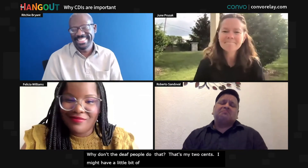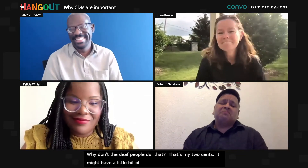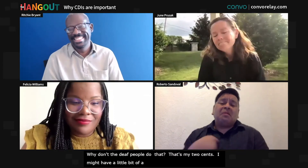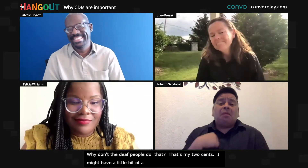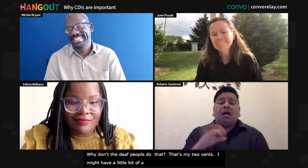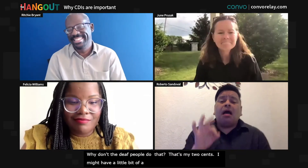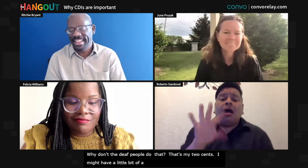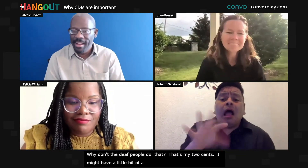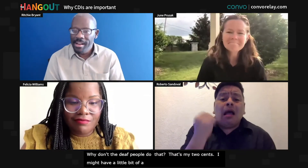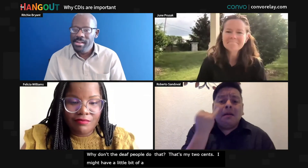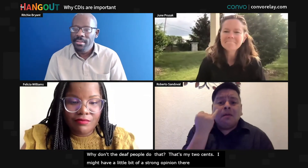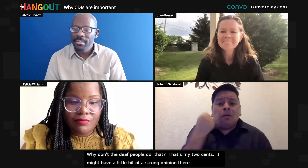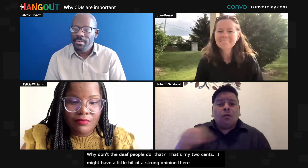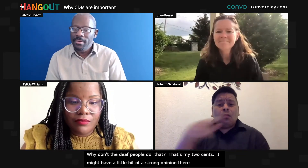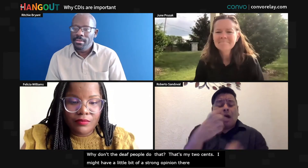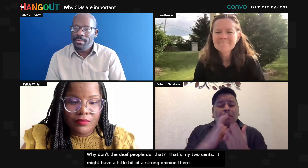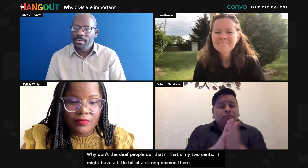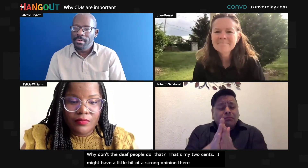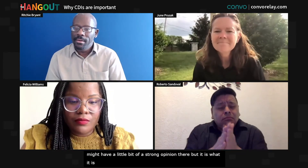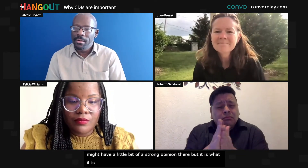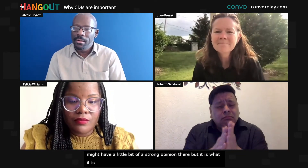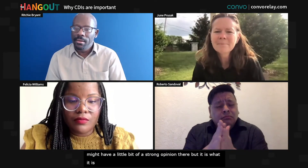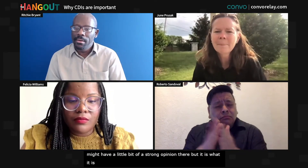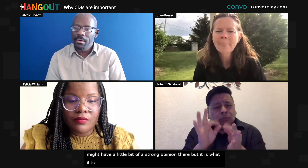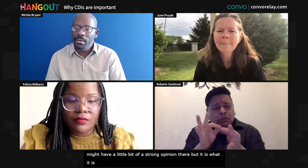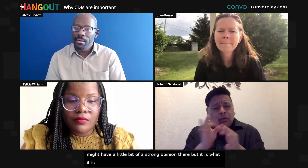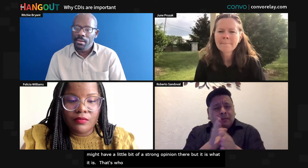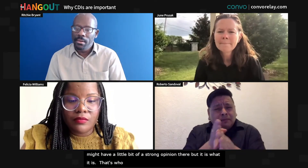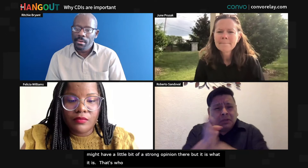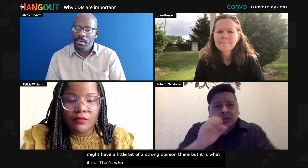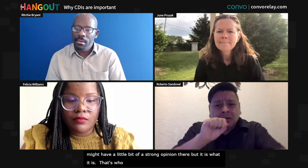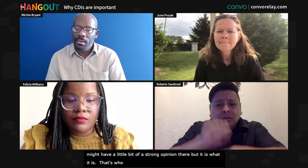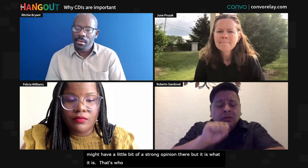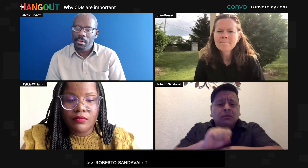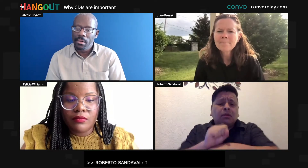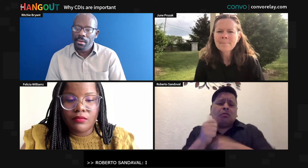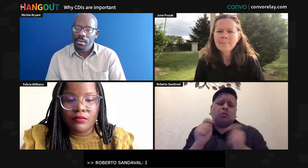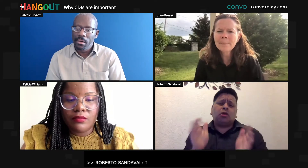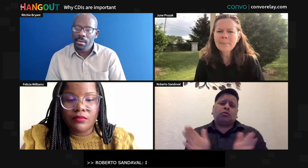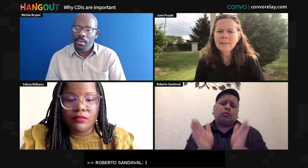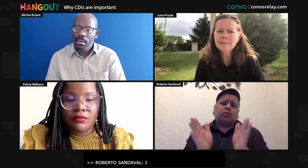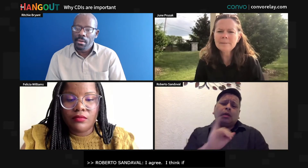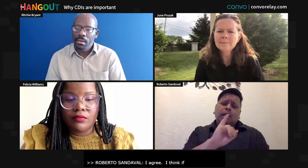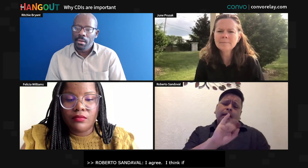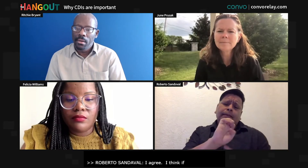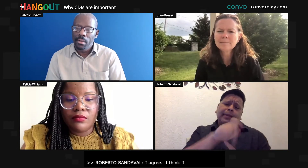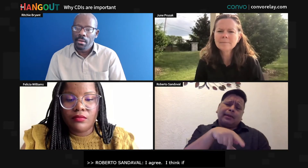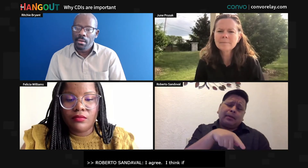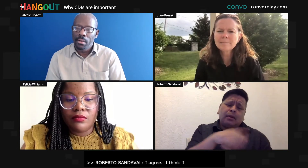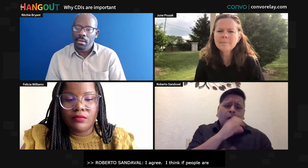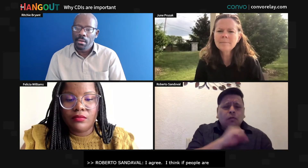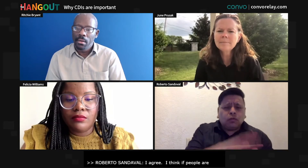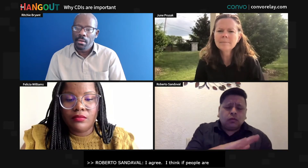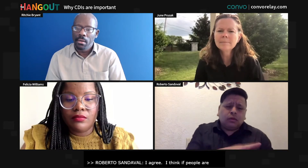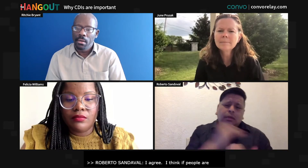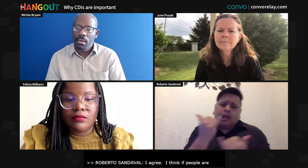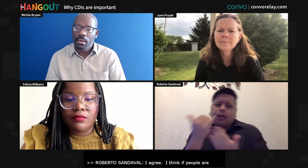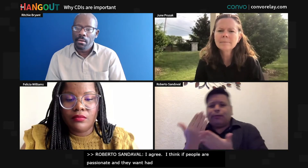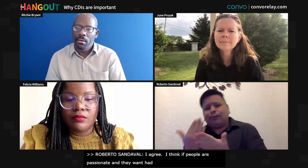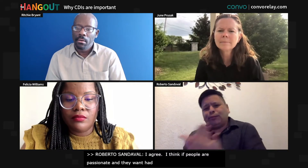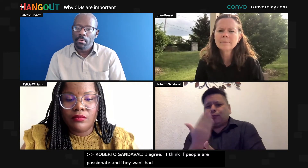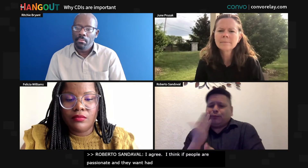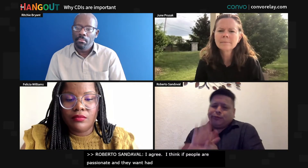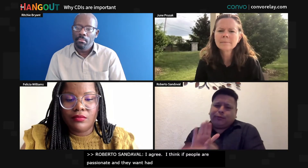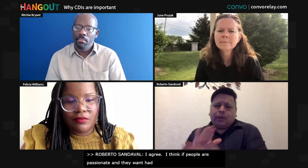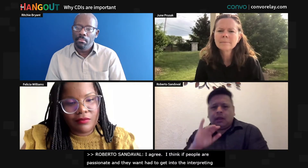That's who I am. Yes, I agree. This is Roberto. I think if people are passionate, if they want to get into the interpreting field, I would definitely encourage going